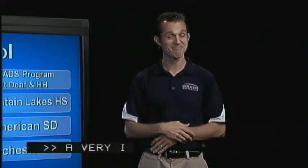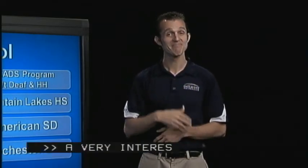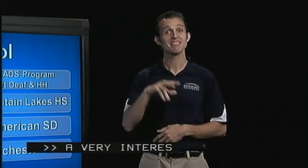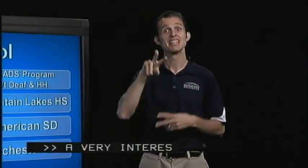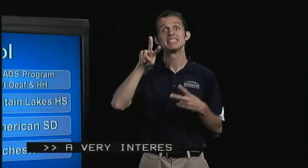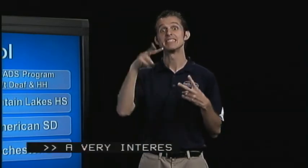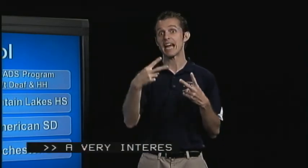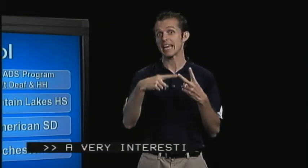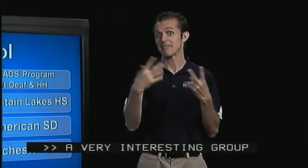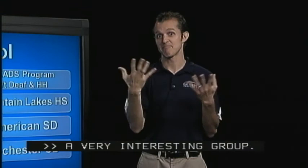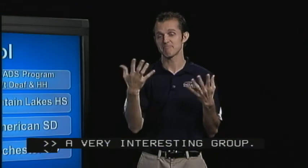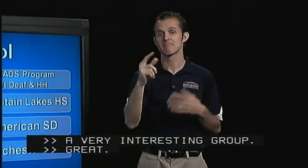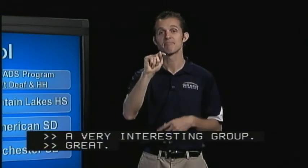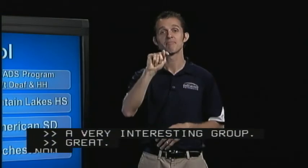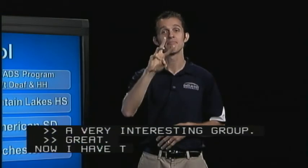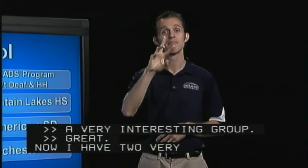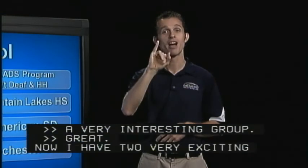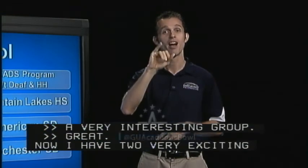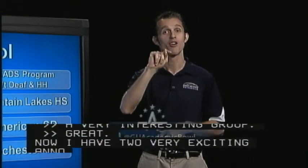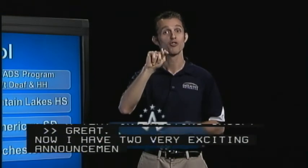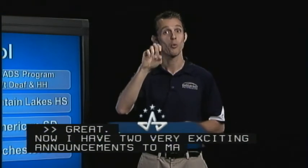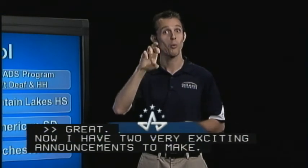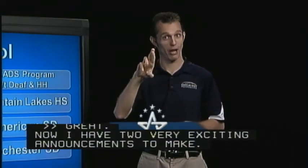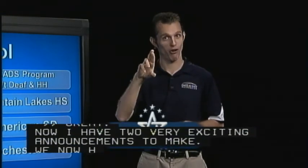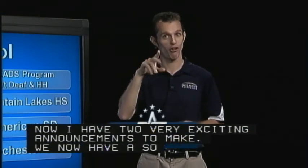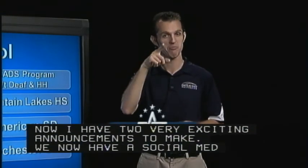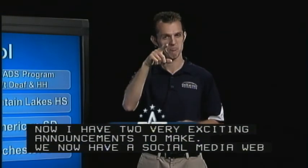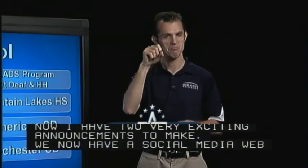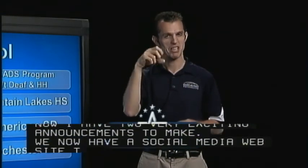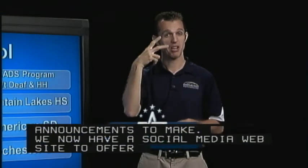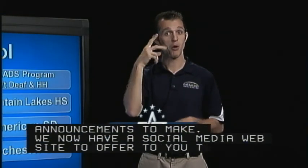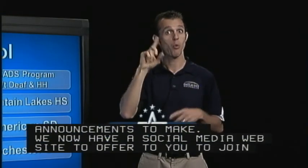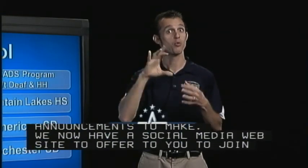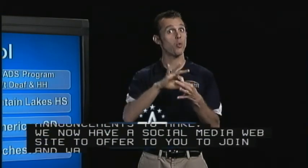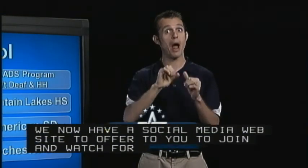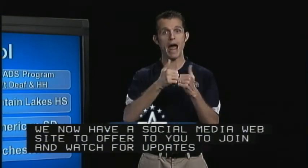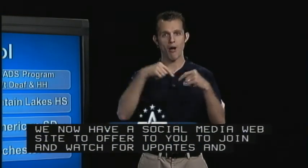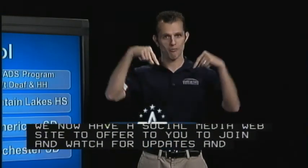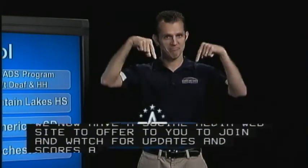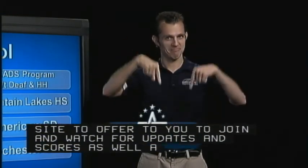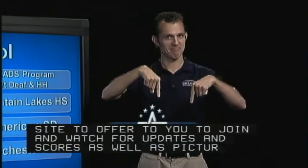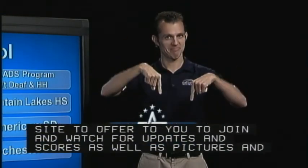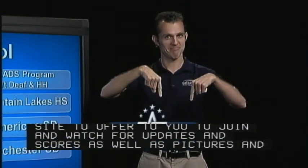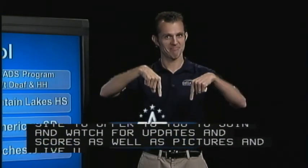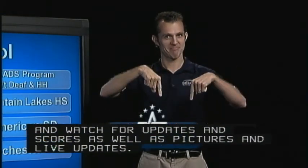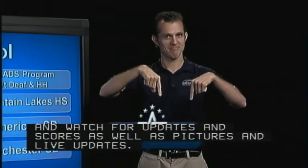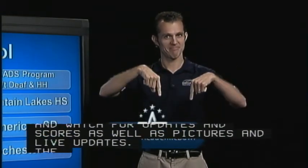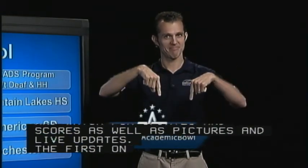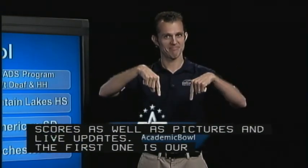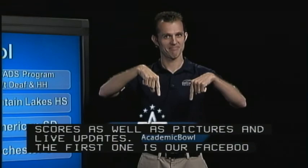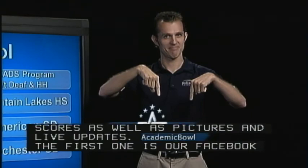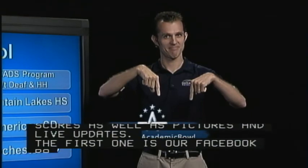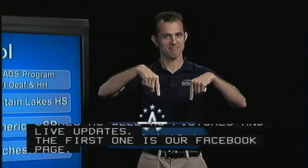competition. Second, we have a Twitter account. You can join again by looking at the bottom of the